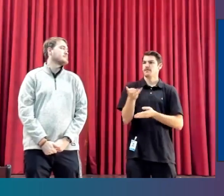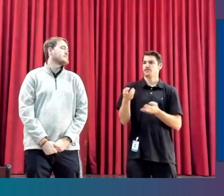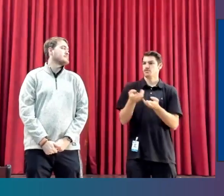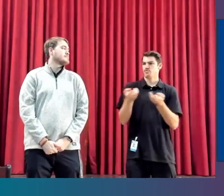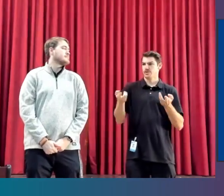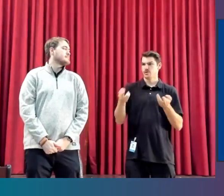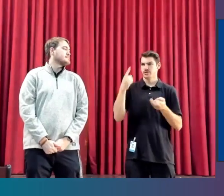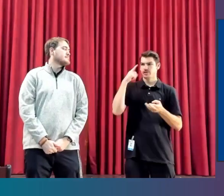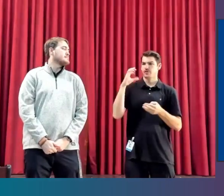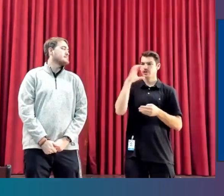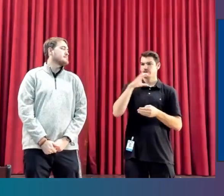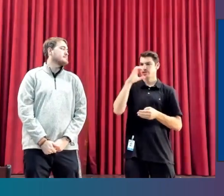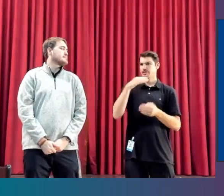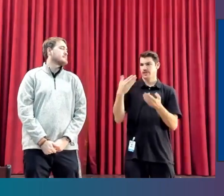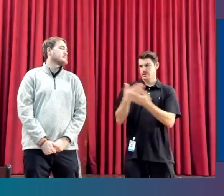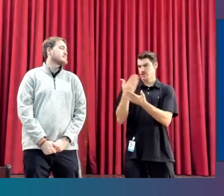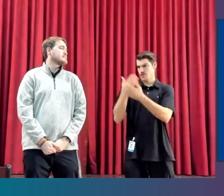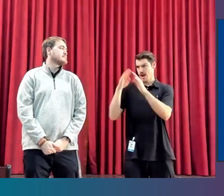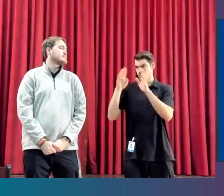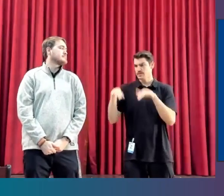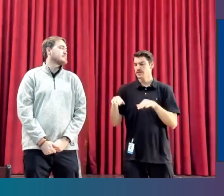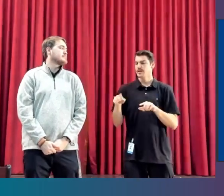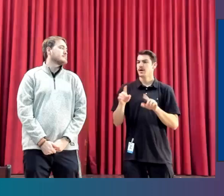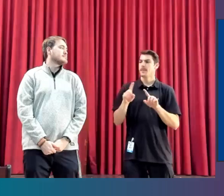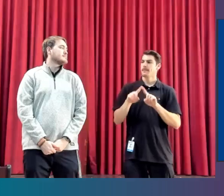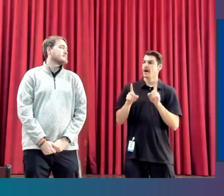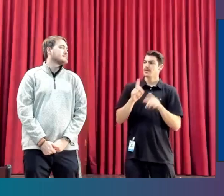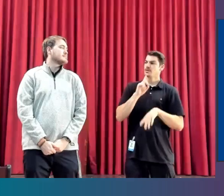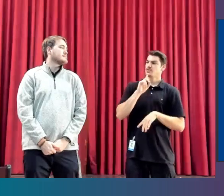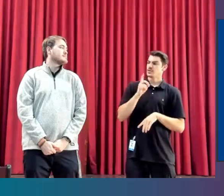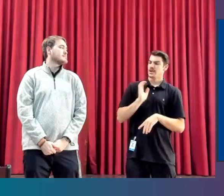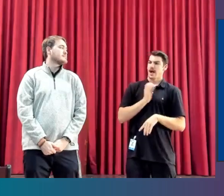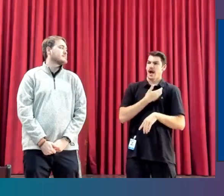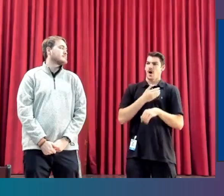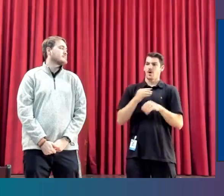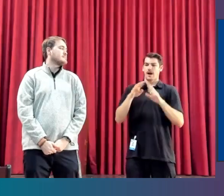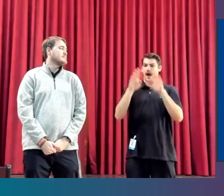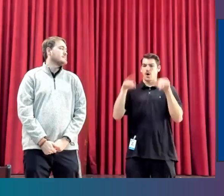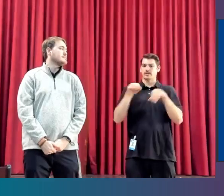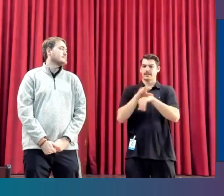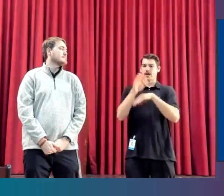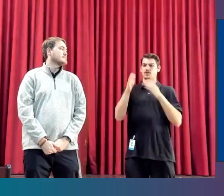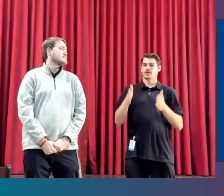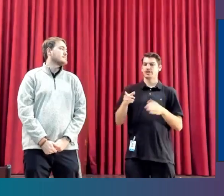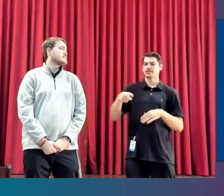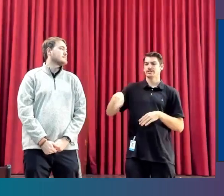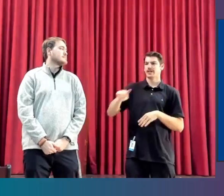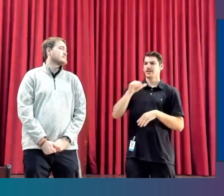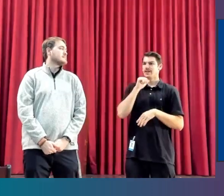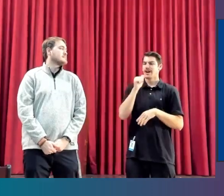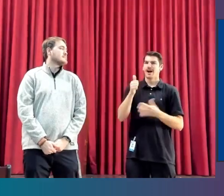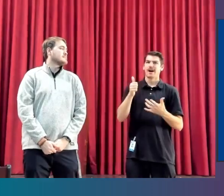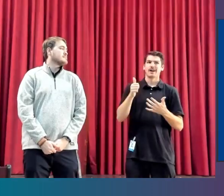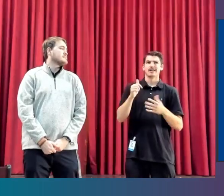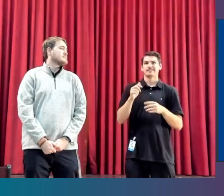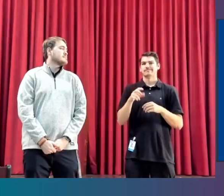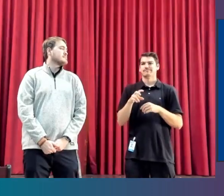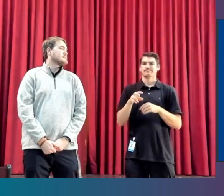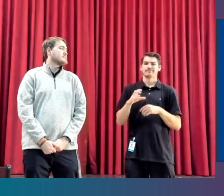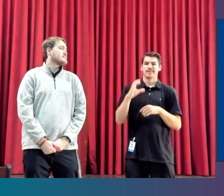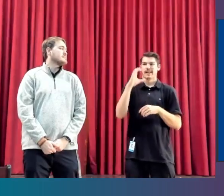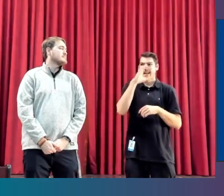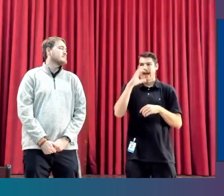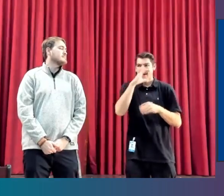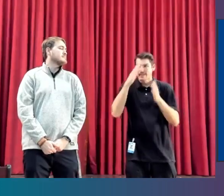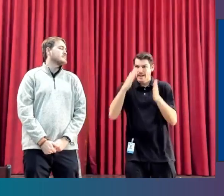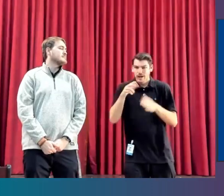new housing, but the truth is our housing counselors, they're not really navigators, meaning that they